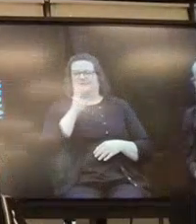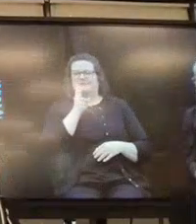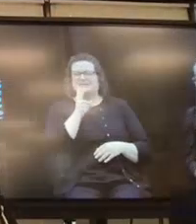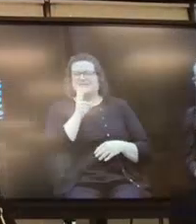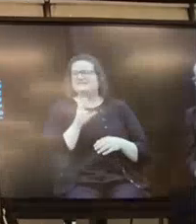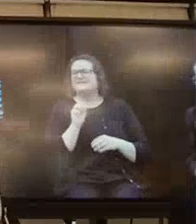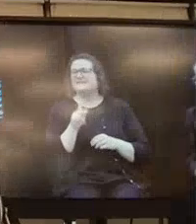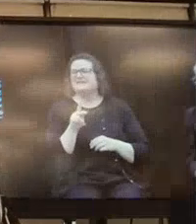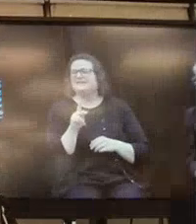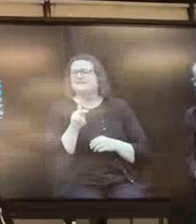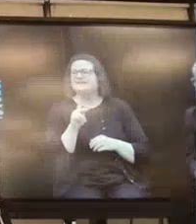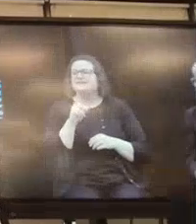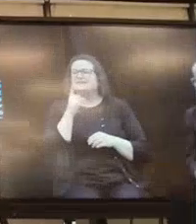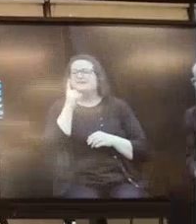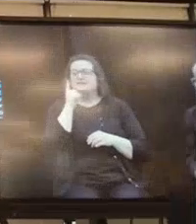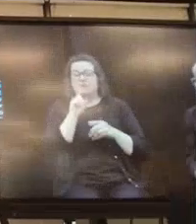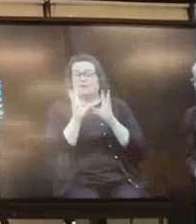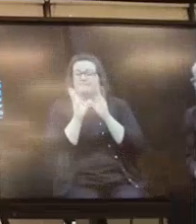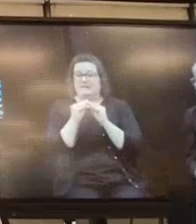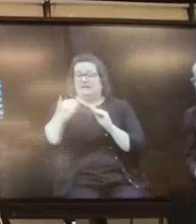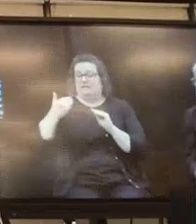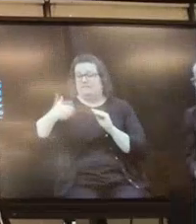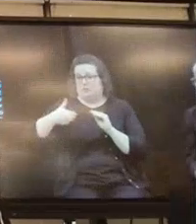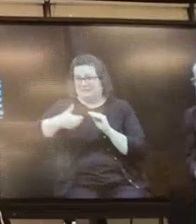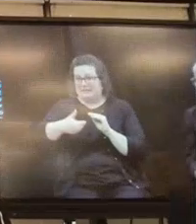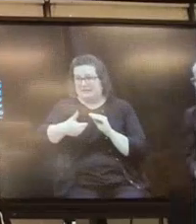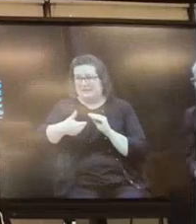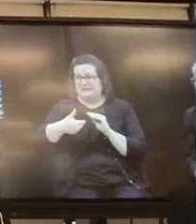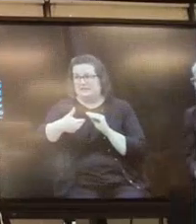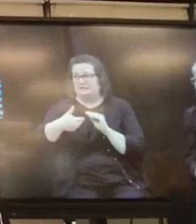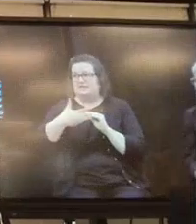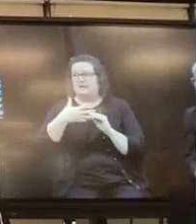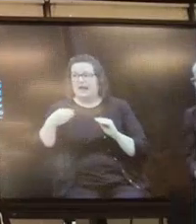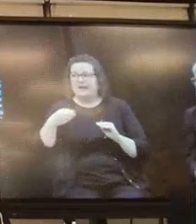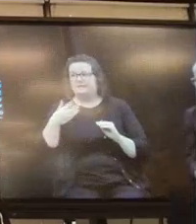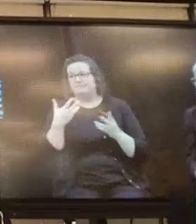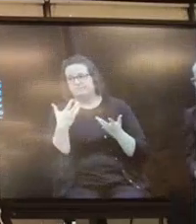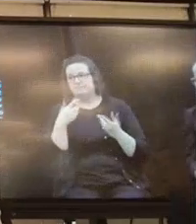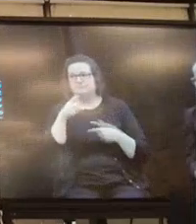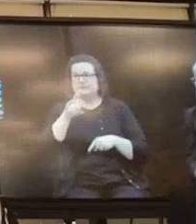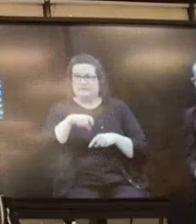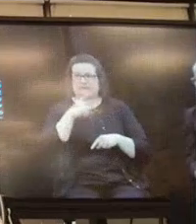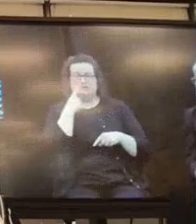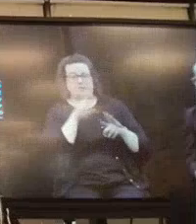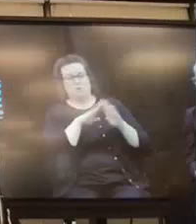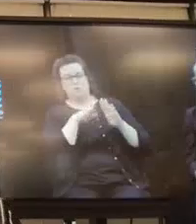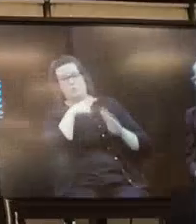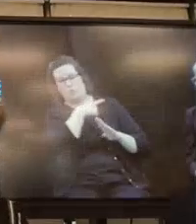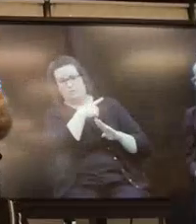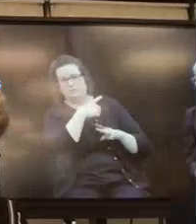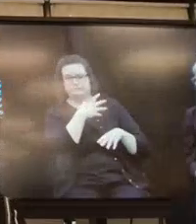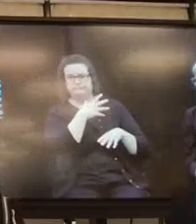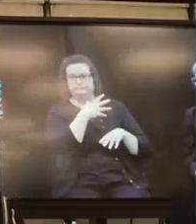In terms of the meeting frequency and the need for the board to meet on a